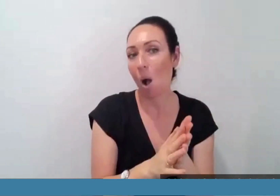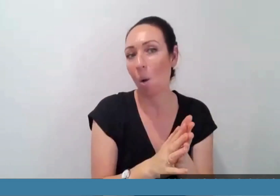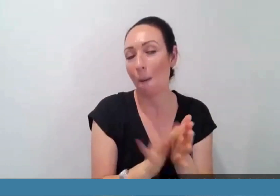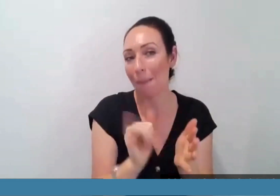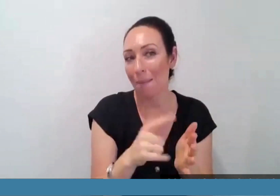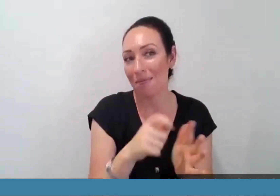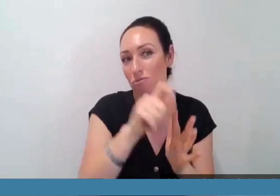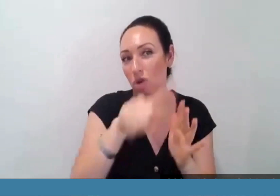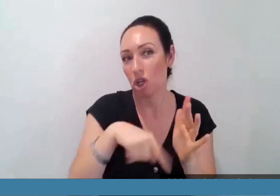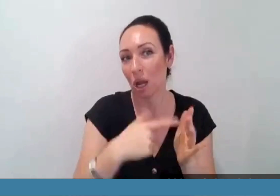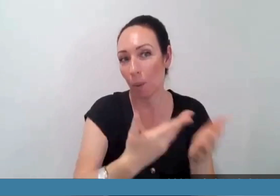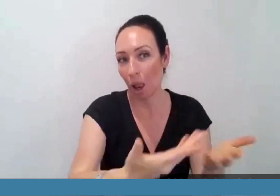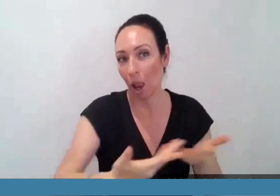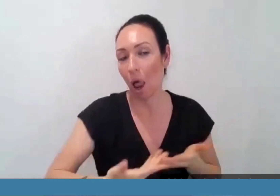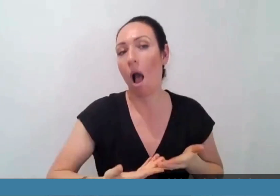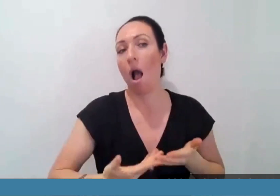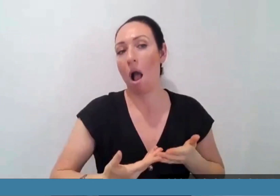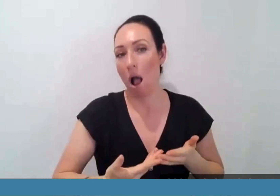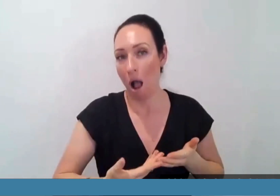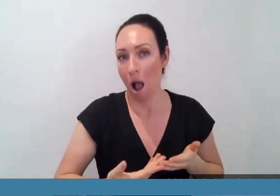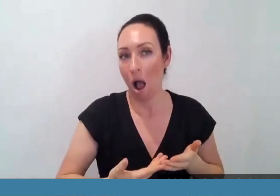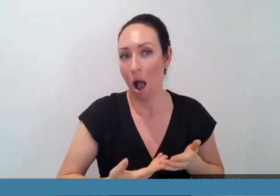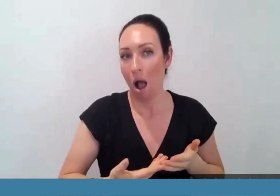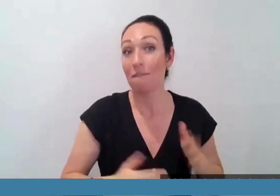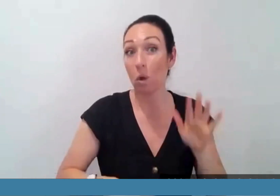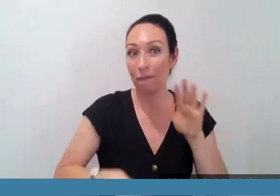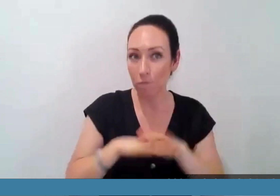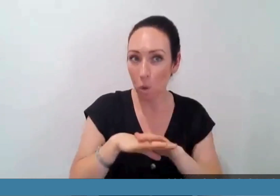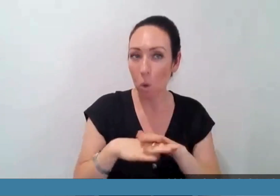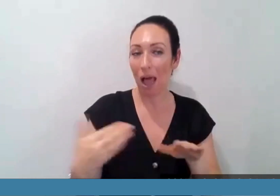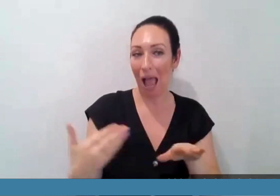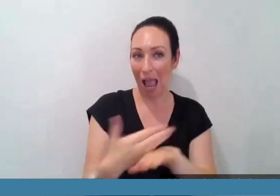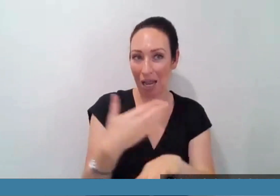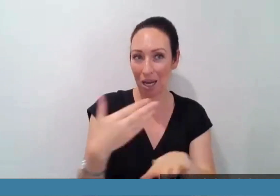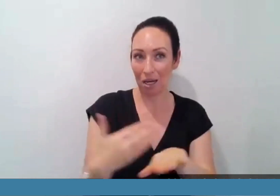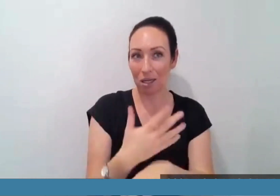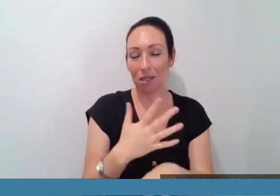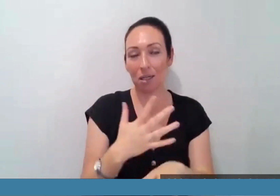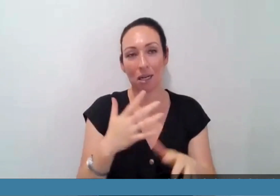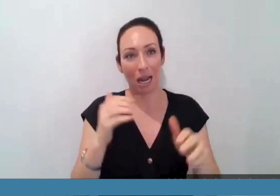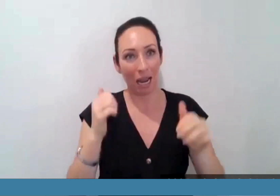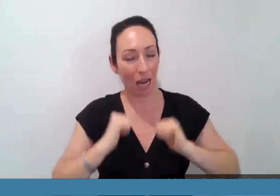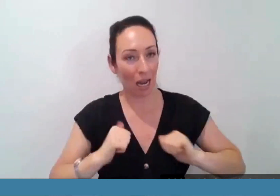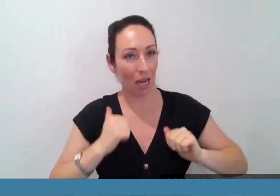mean across educational training and employment, policy and practice,